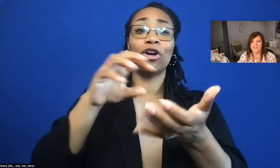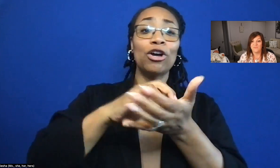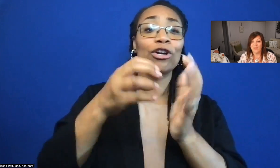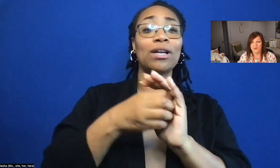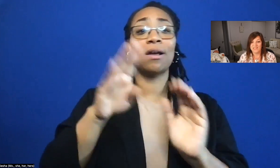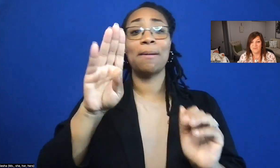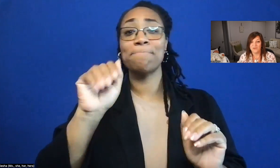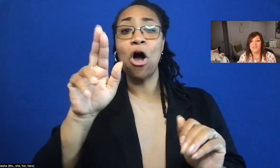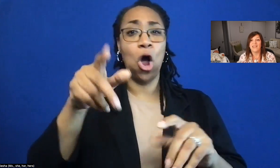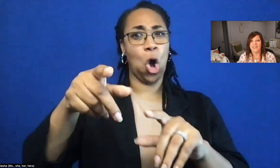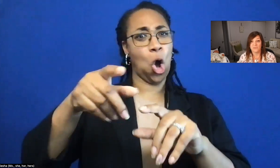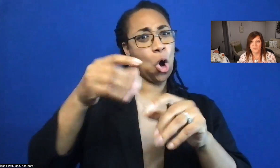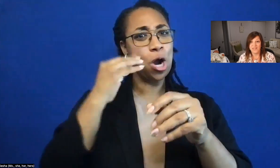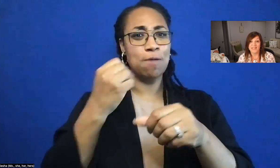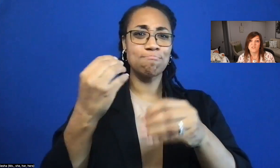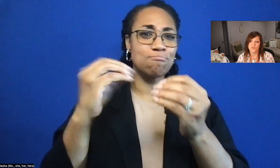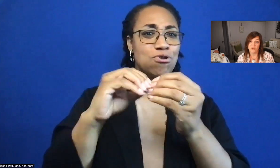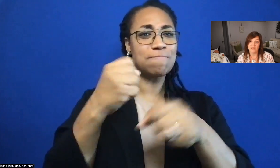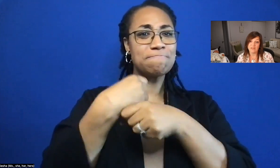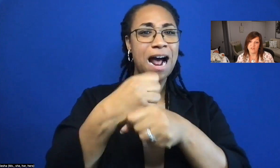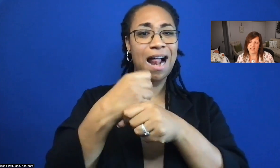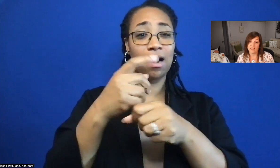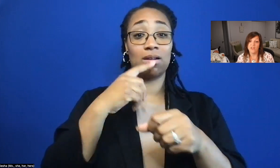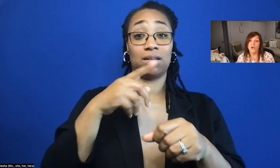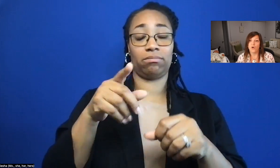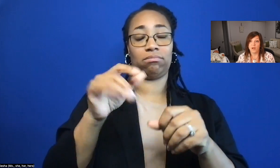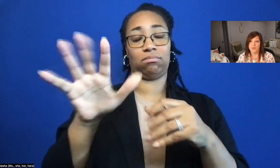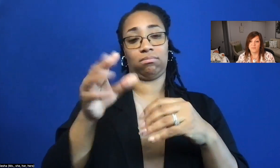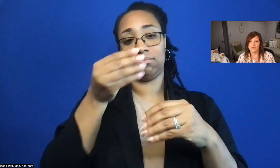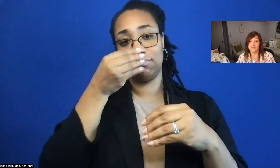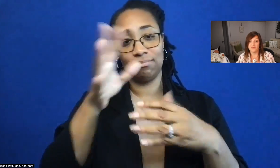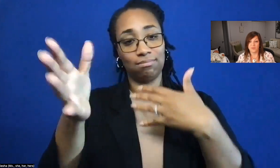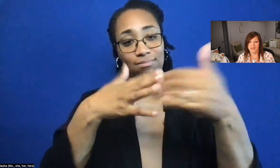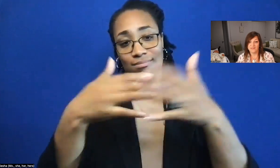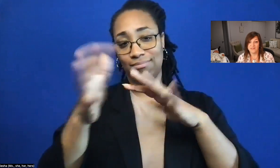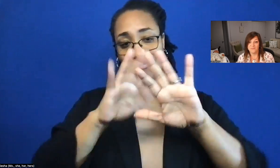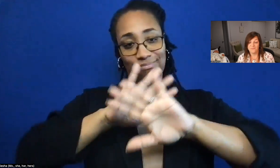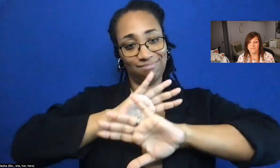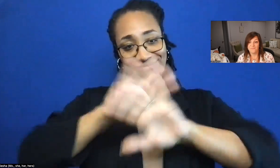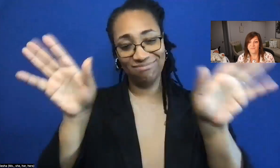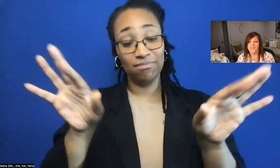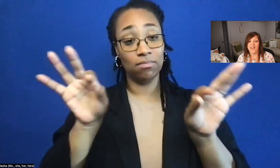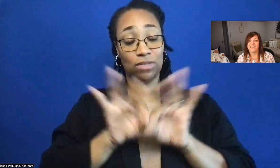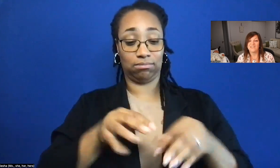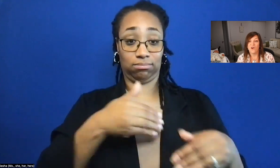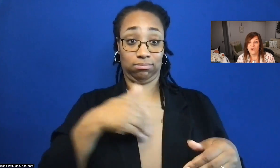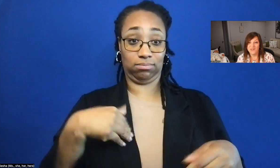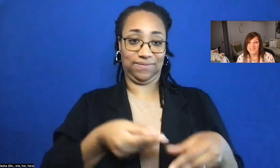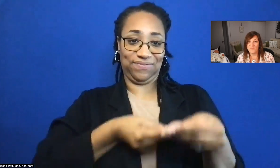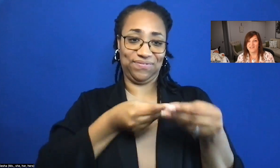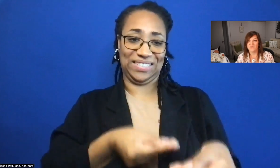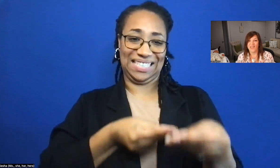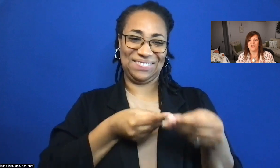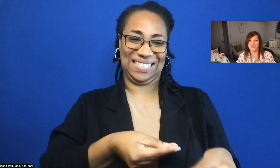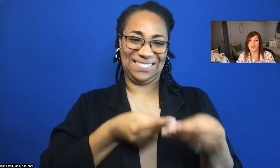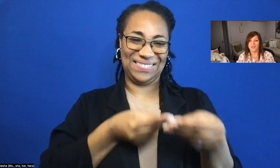to make breast milk that can replace frequently feeding or pumping milk from the breast. That is always the